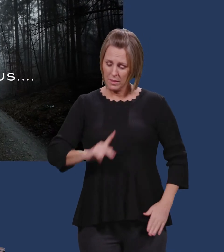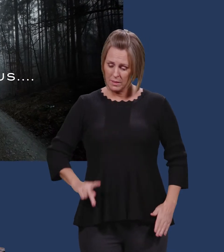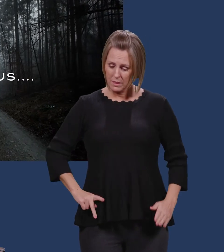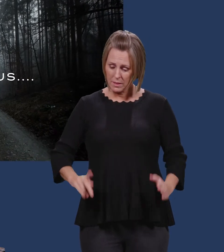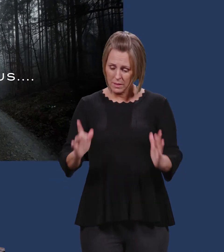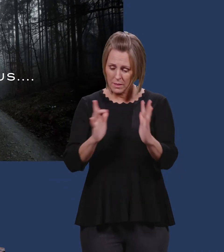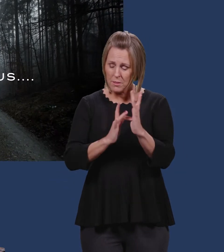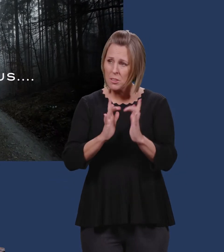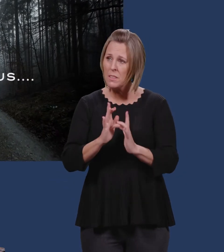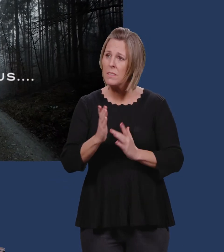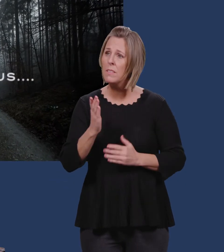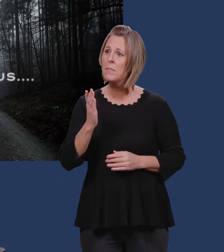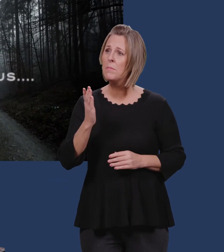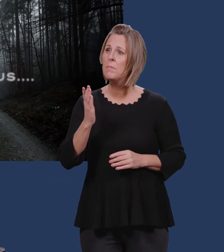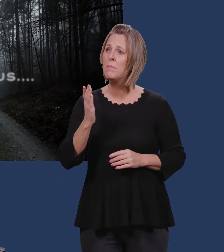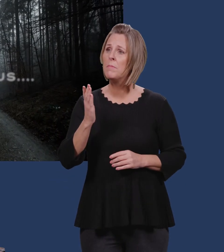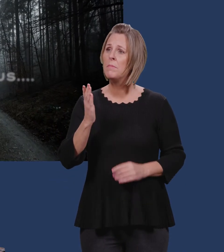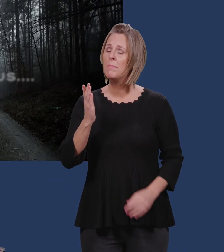King Jesus,